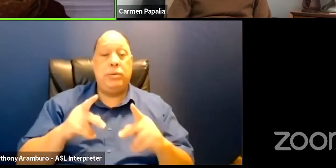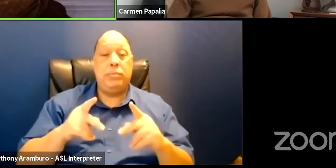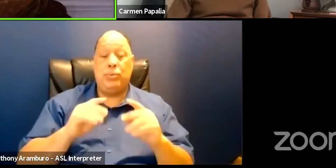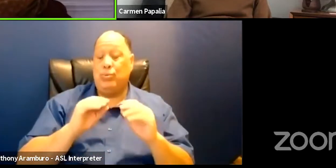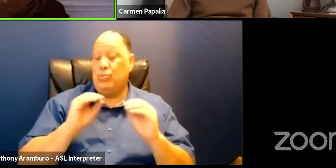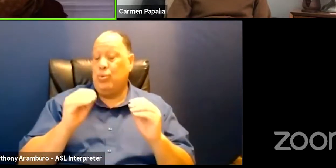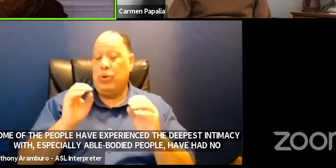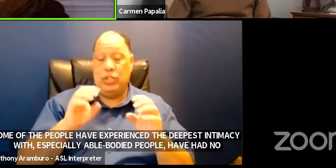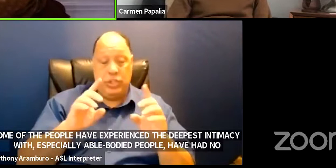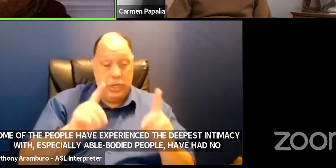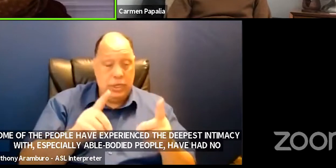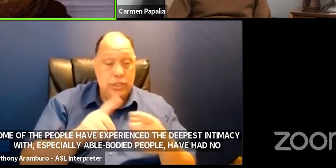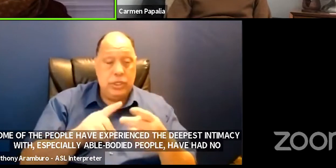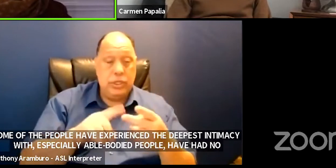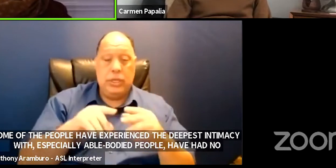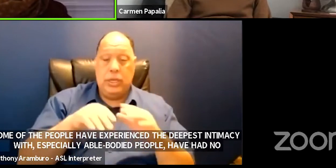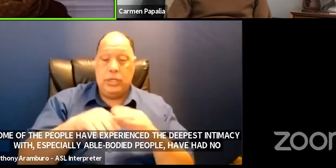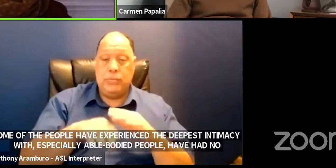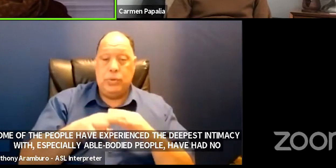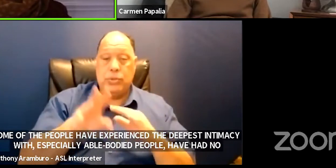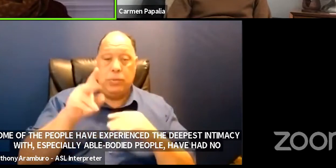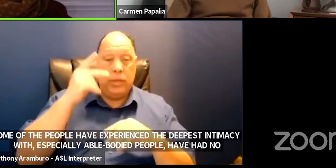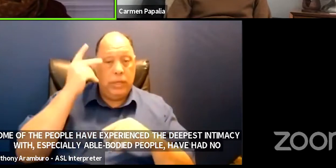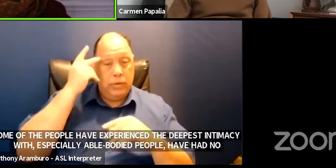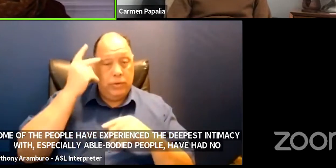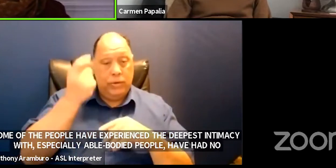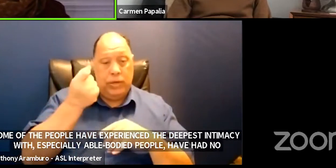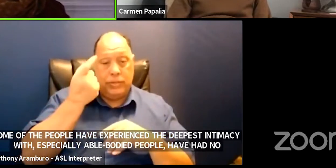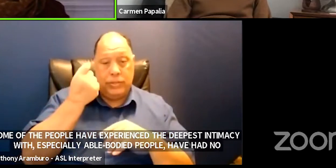exposure to a political understanding of disability.